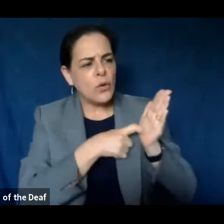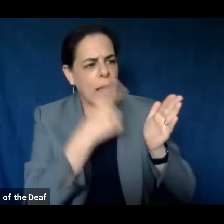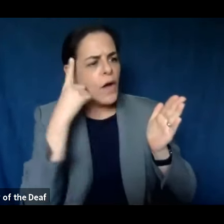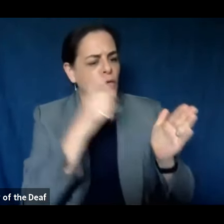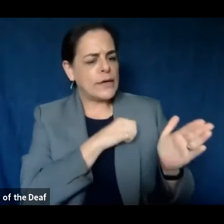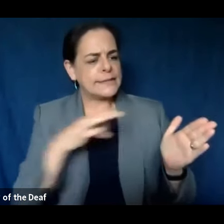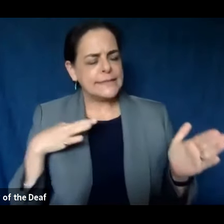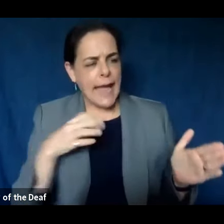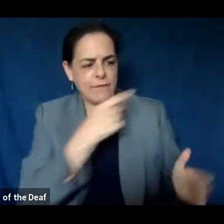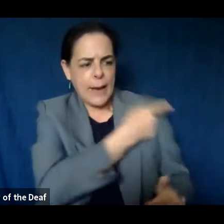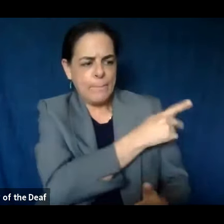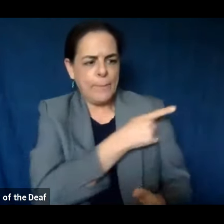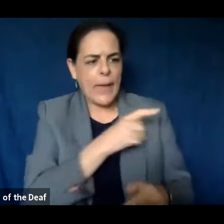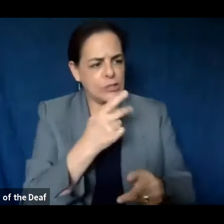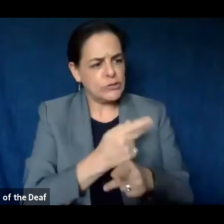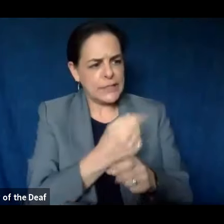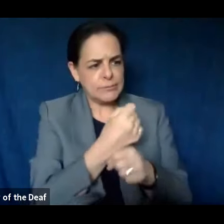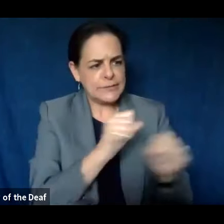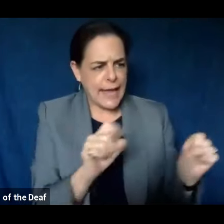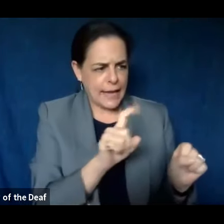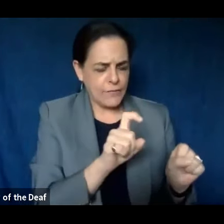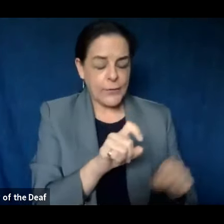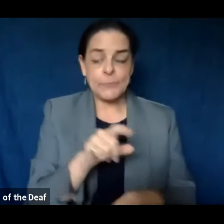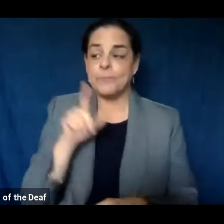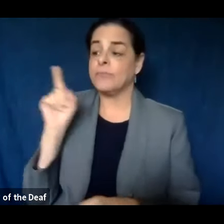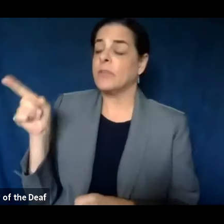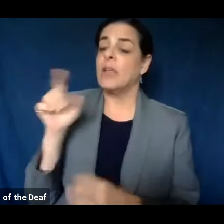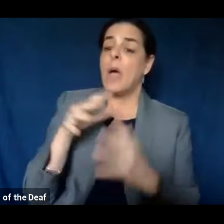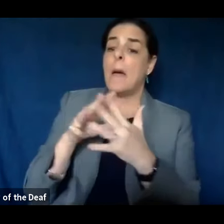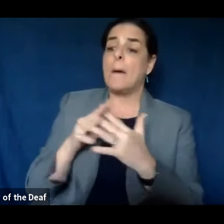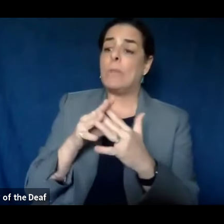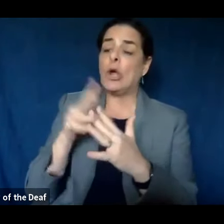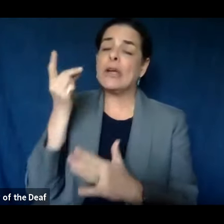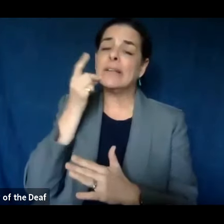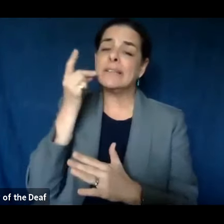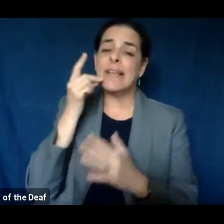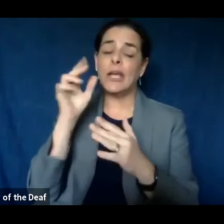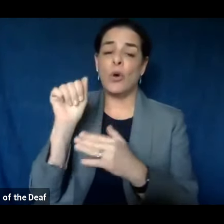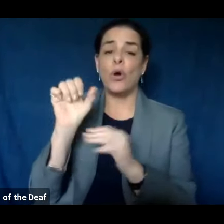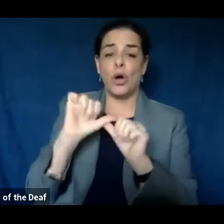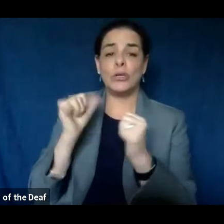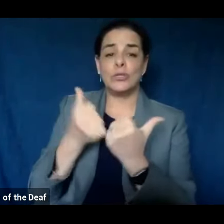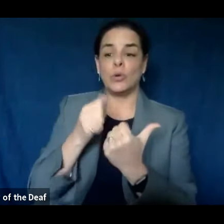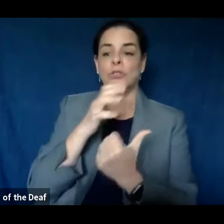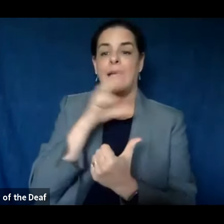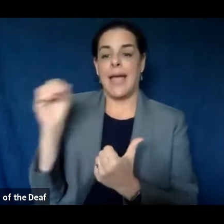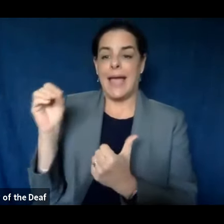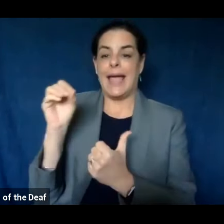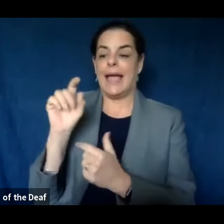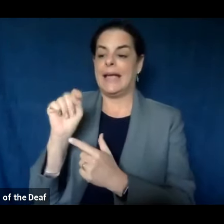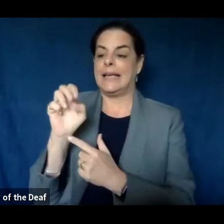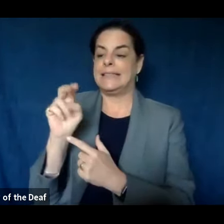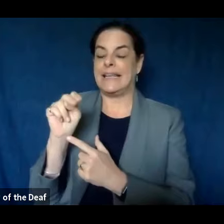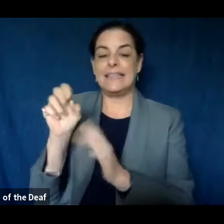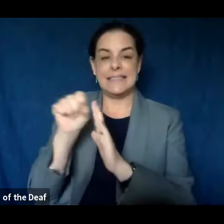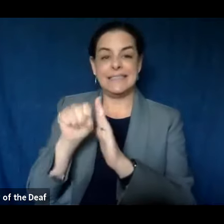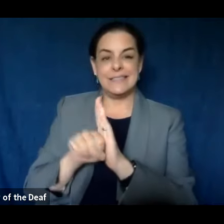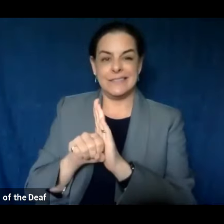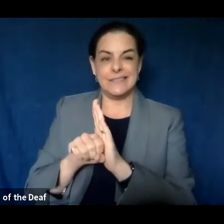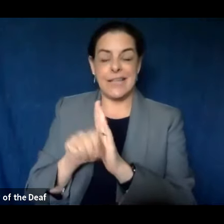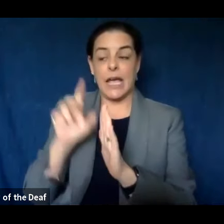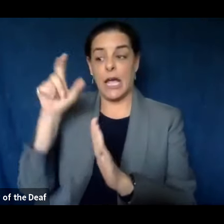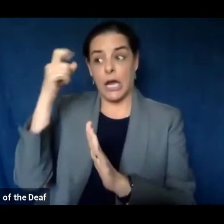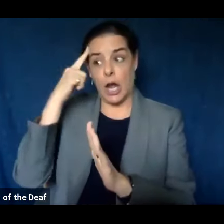safe? So the American Dental Association and the state of Tennessee and the governor's office